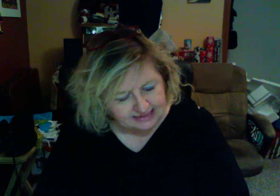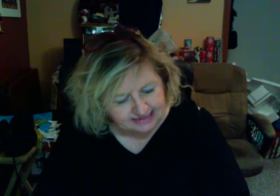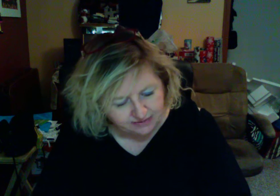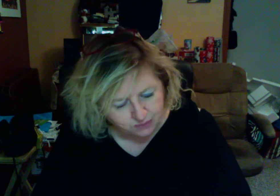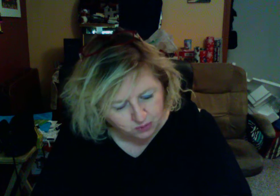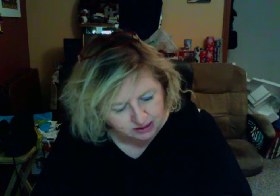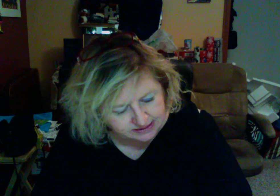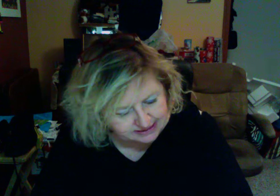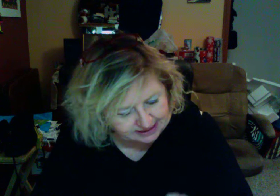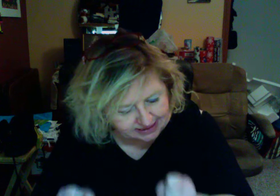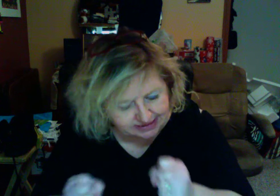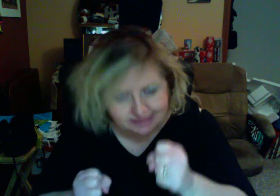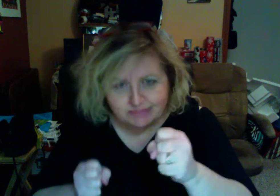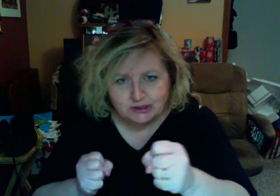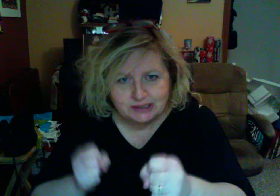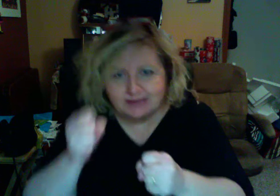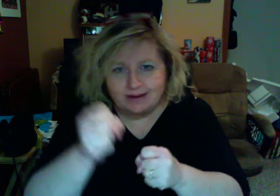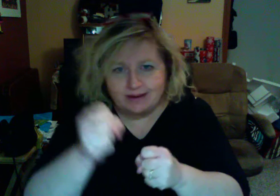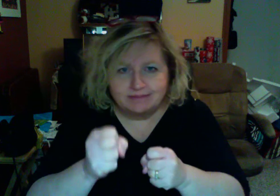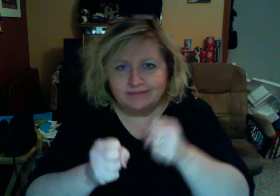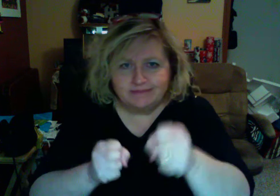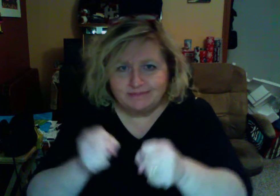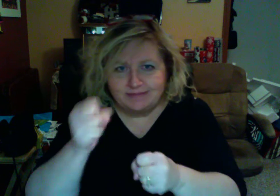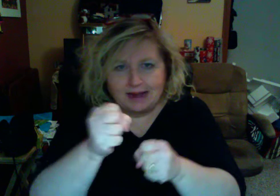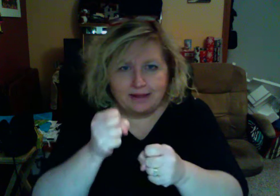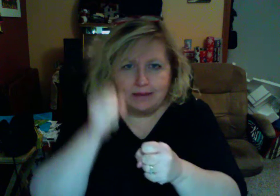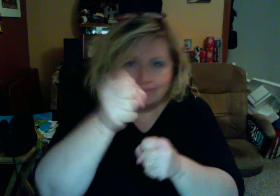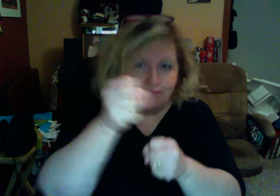Boxing, of course, is just the kind of